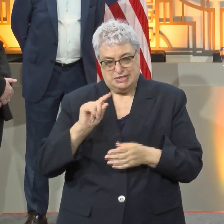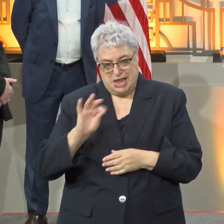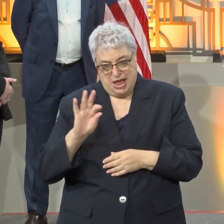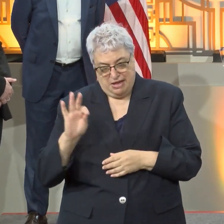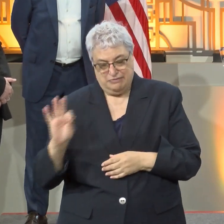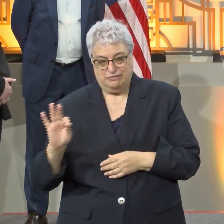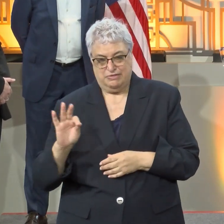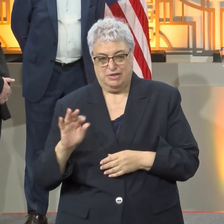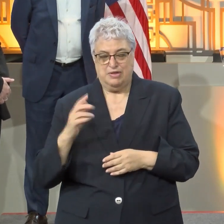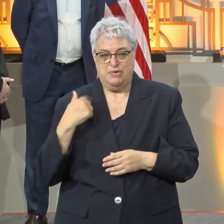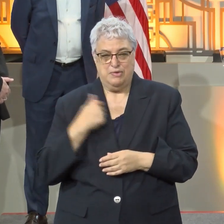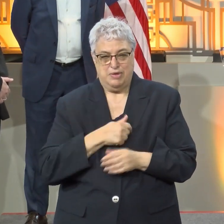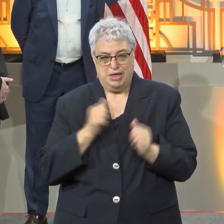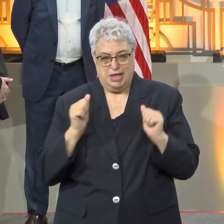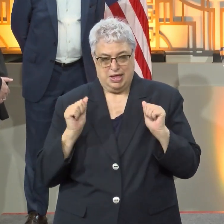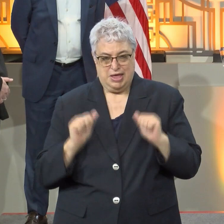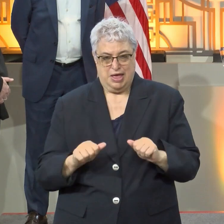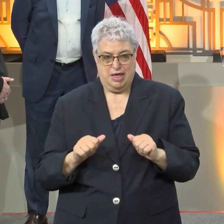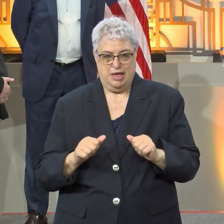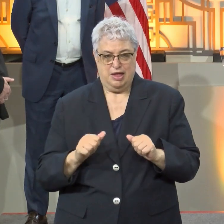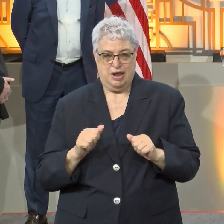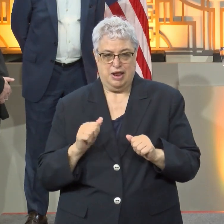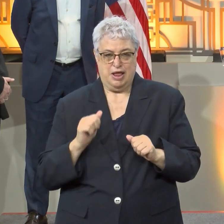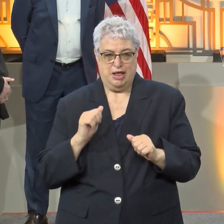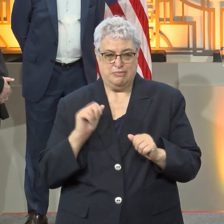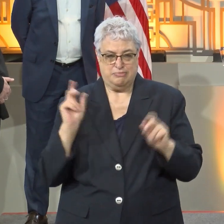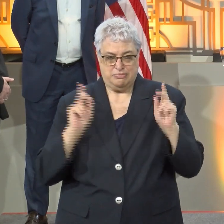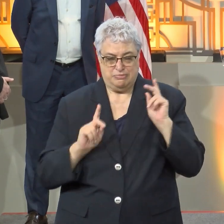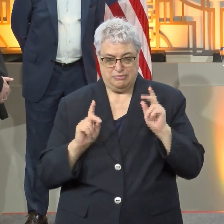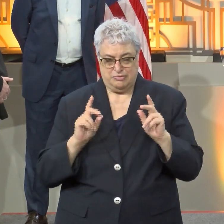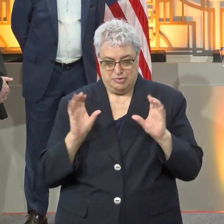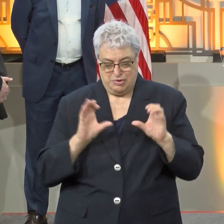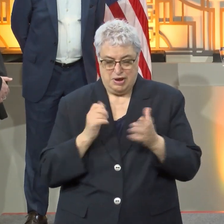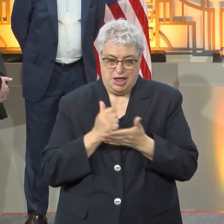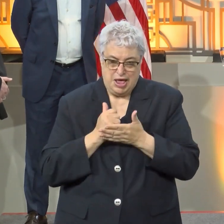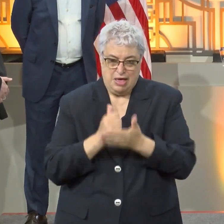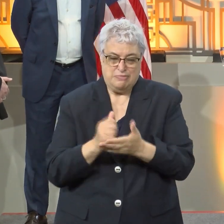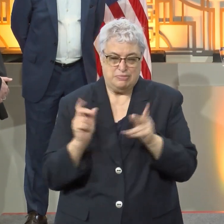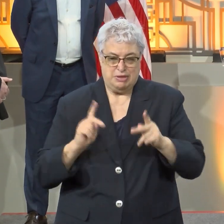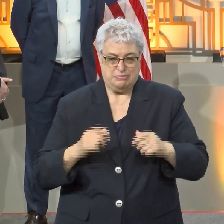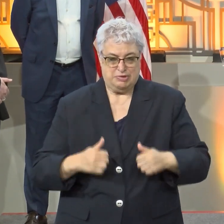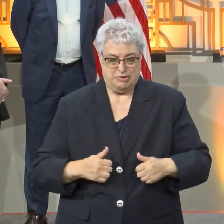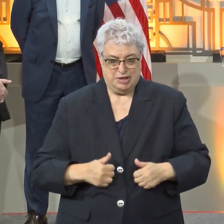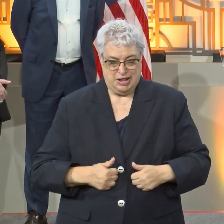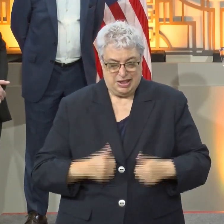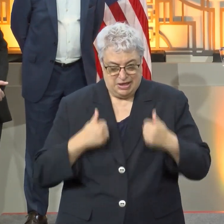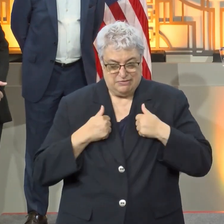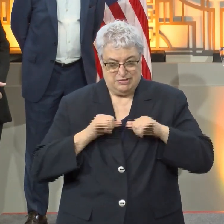ourselves about what we could do to make sure that our residents can stay in their home. I want to also